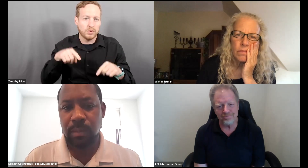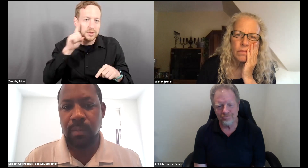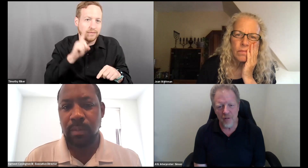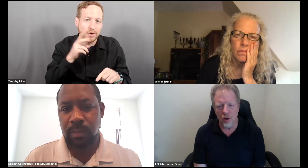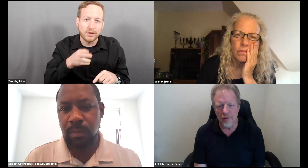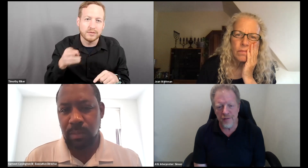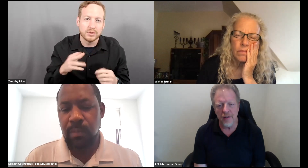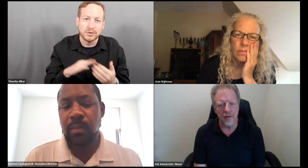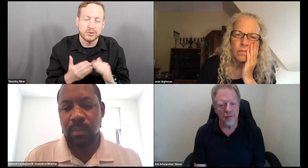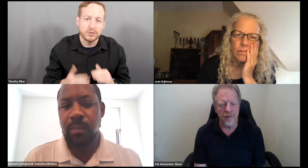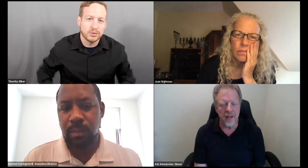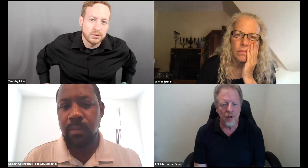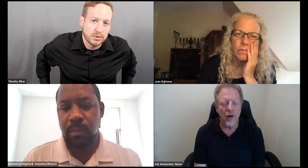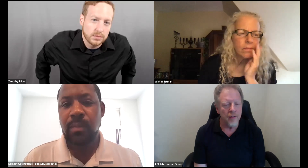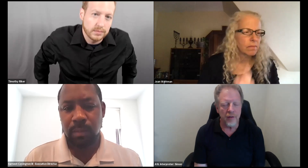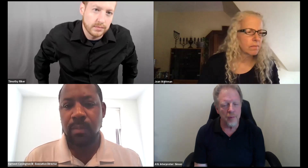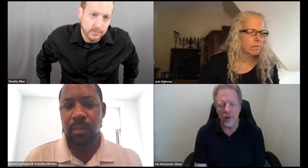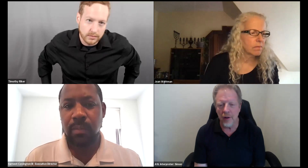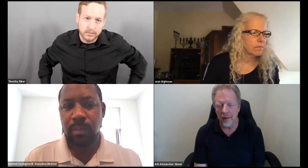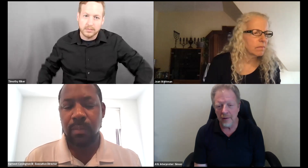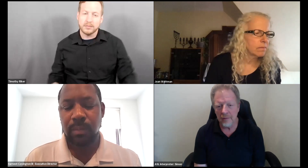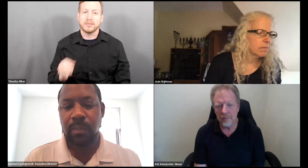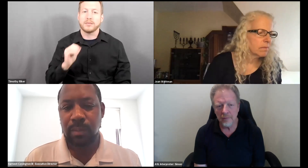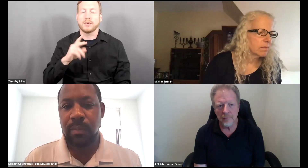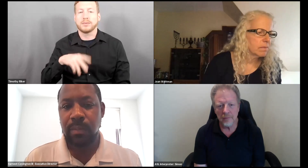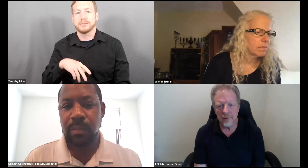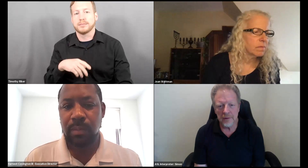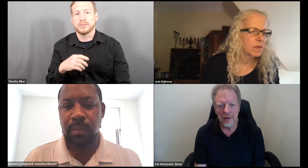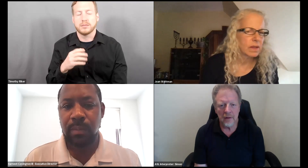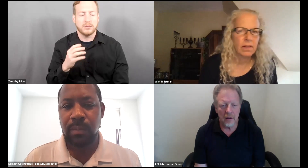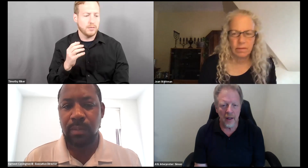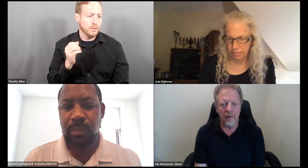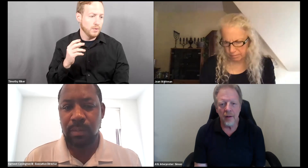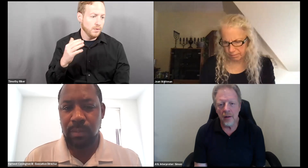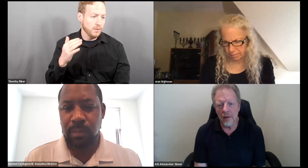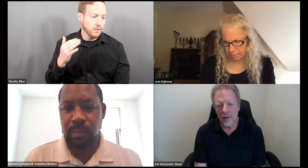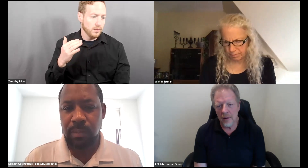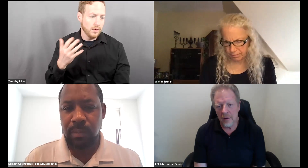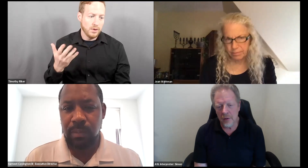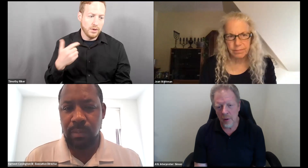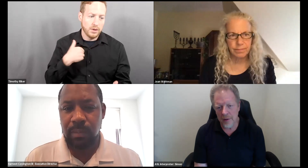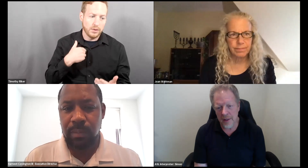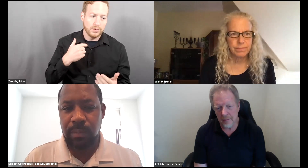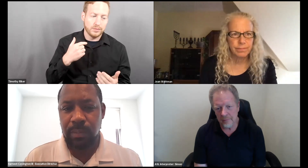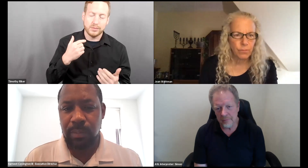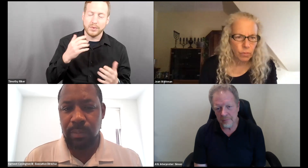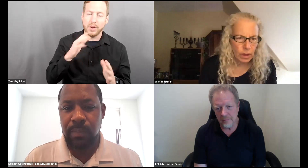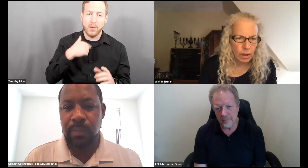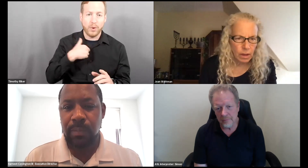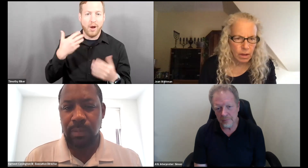not a good fit, you know, for the deaf and hard of hearing community. Okay, so where was I?